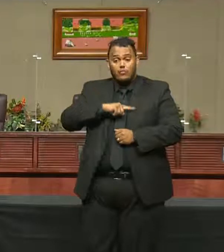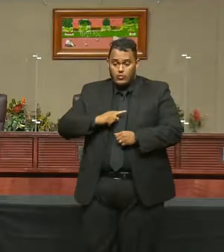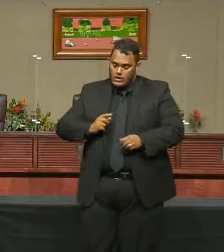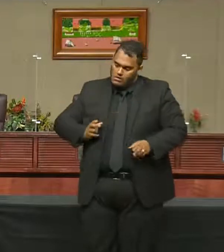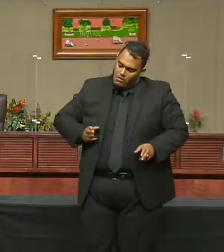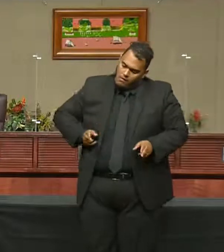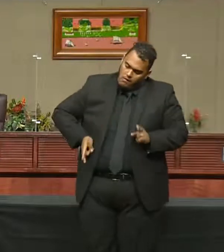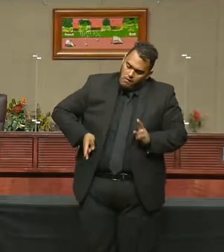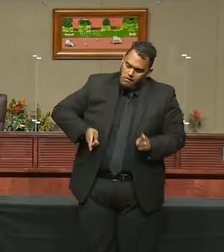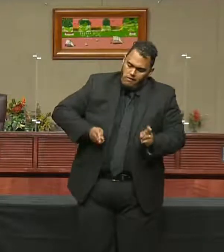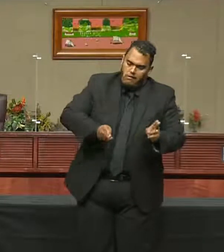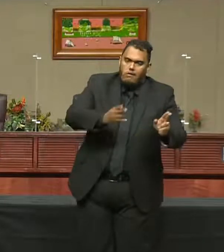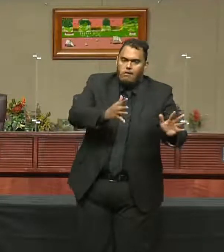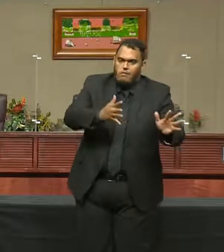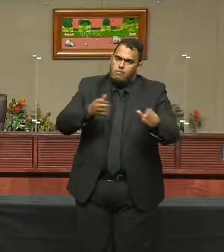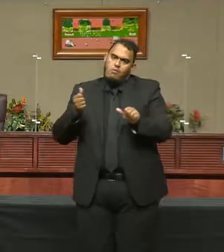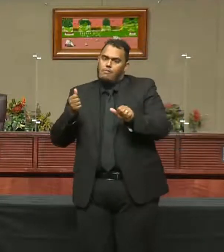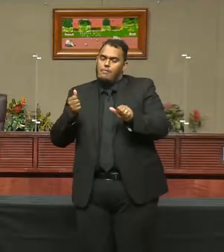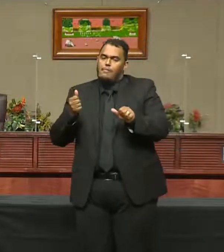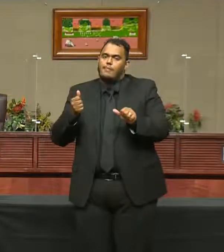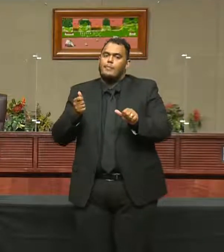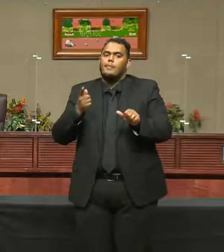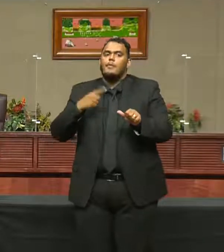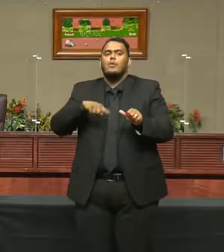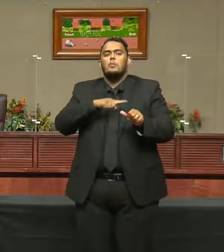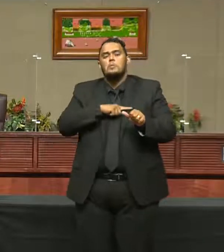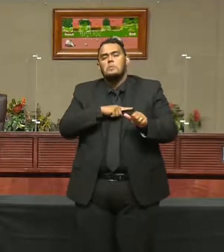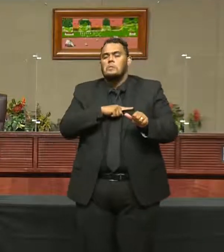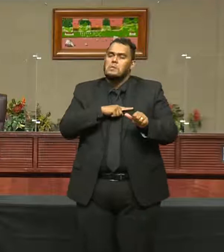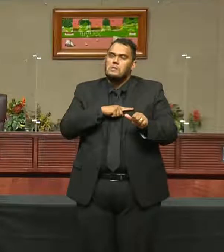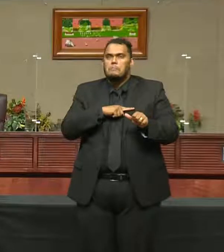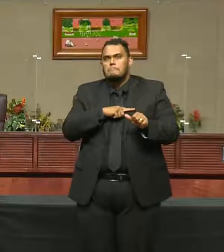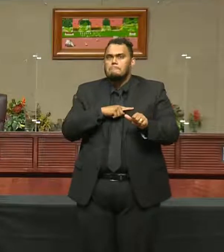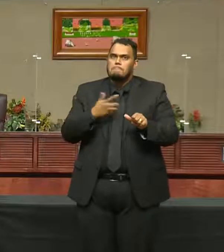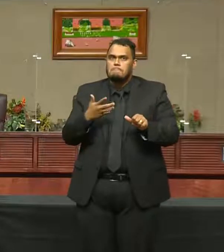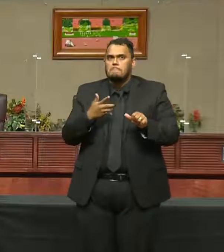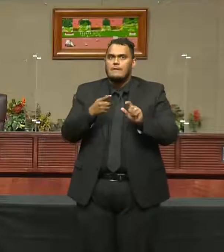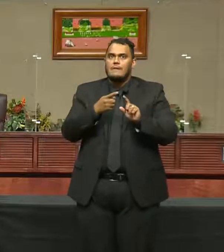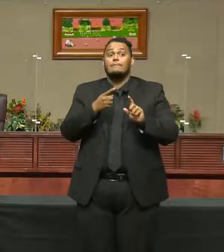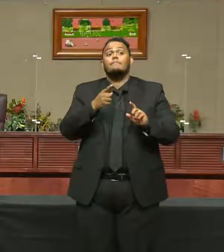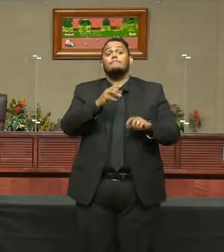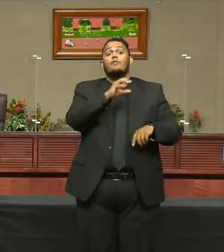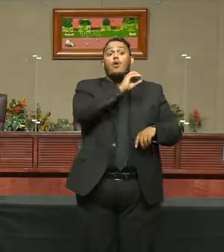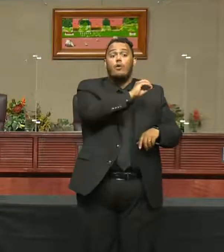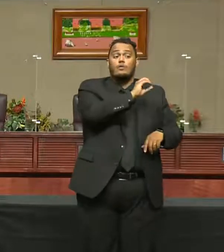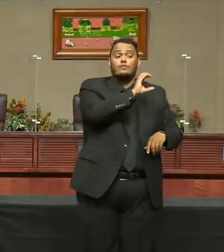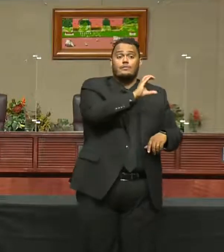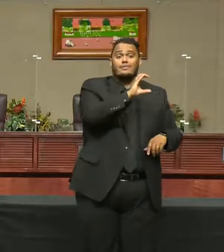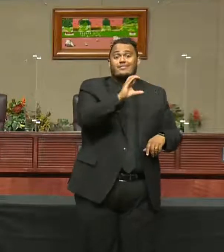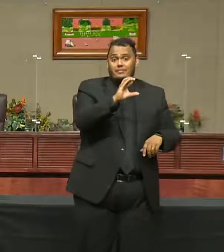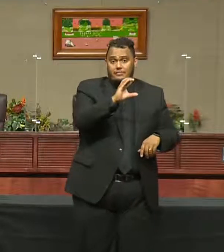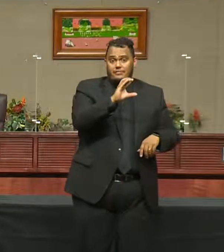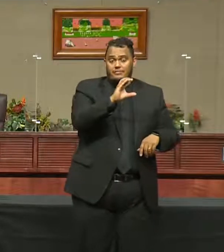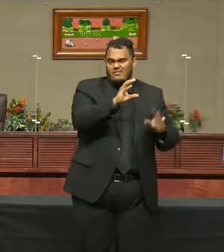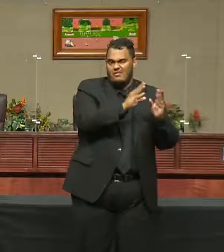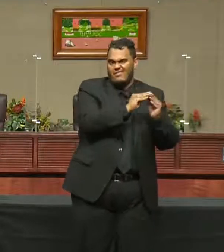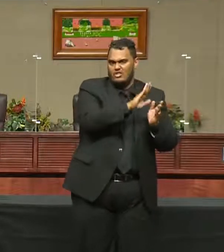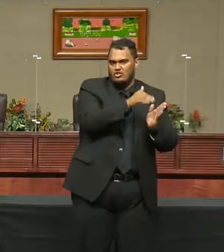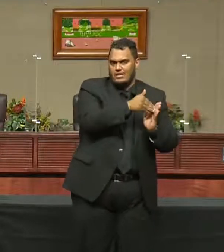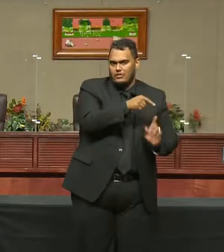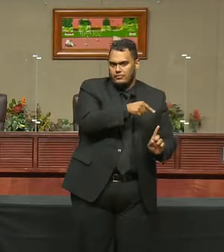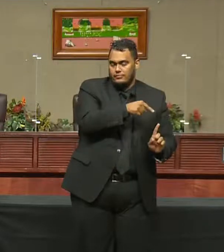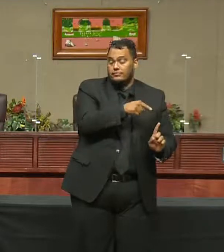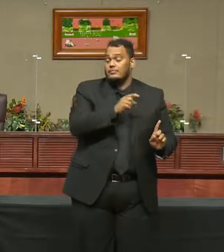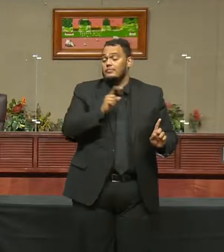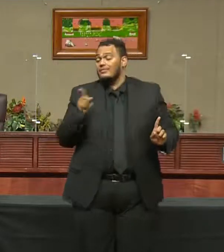doing about, between the convention center and the Valencia